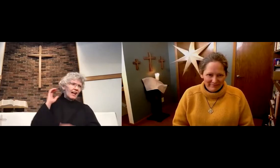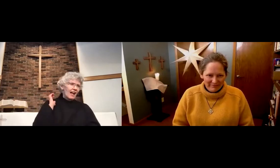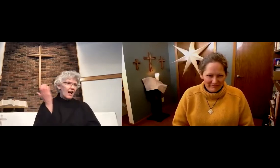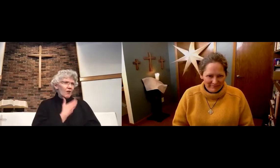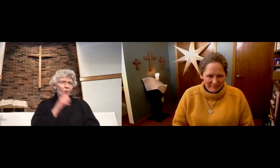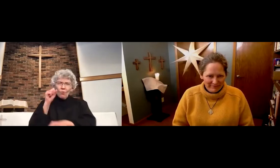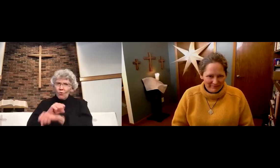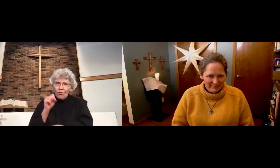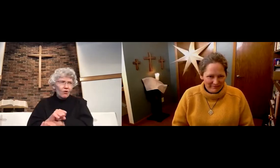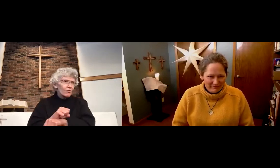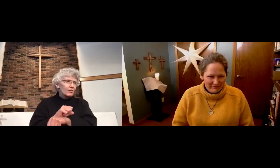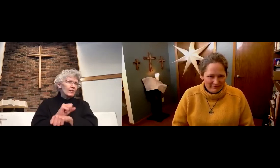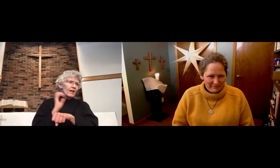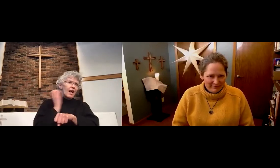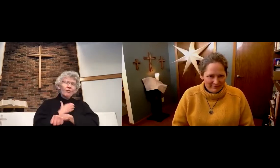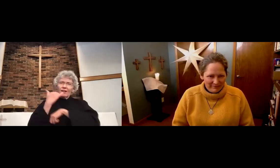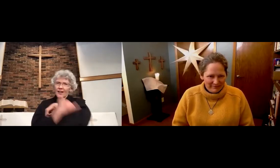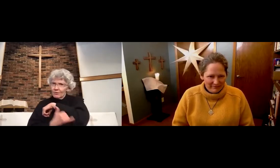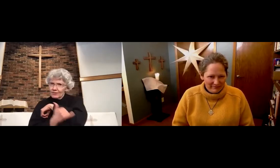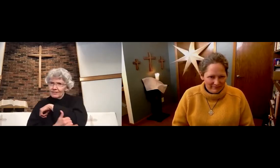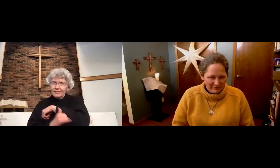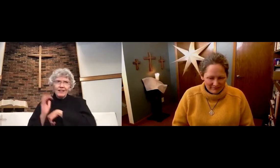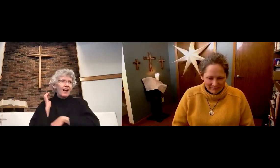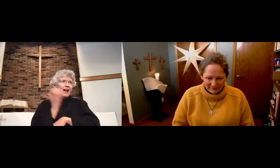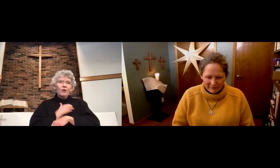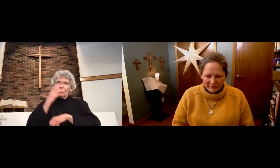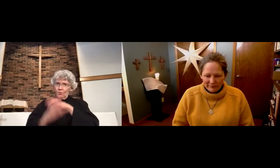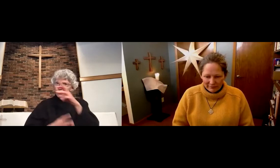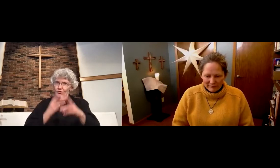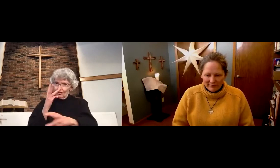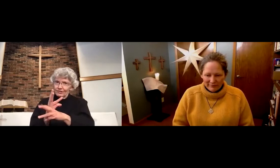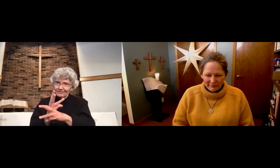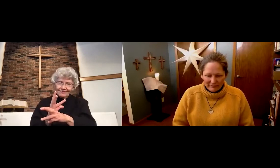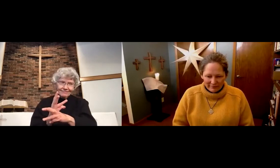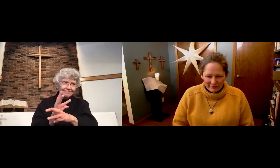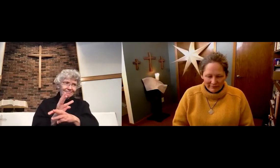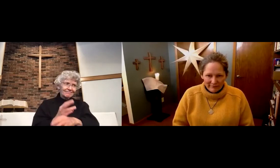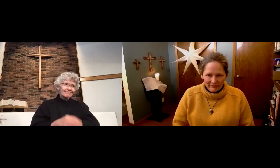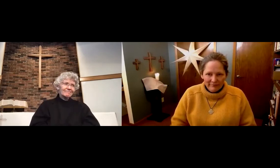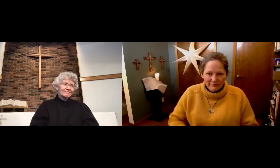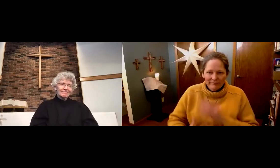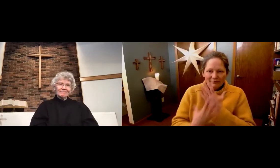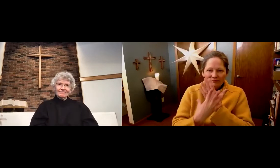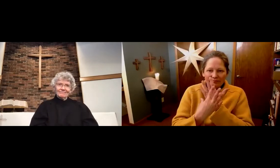Deacon Dorothy, in our work, our country, our world,